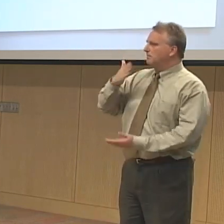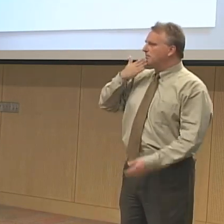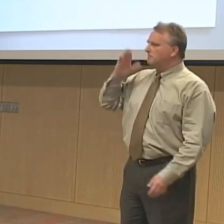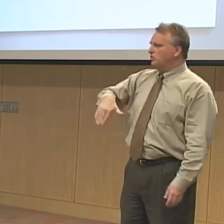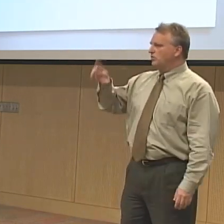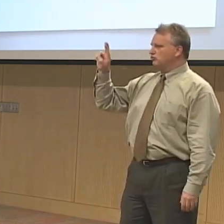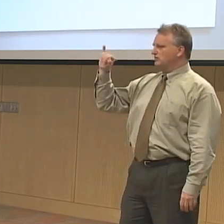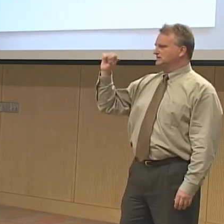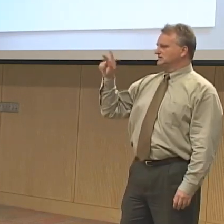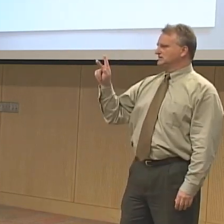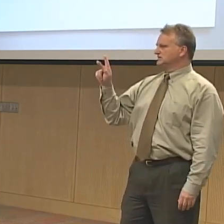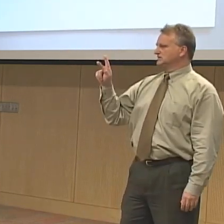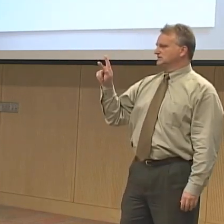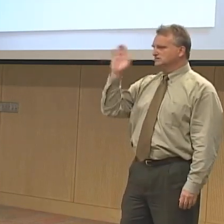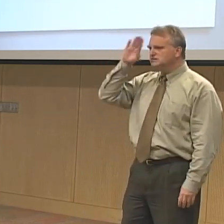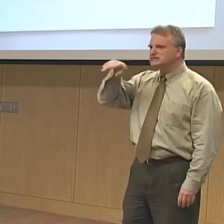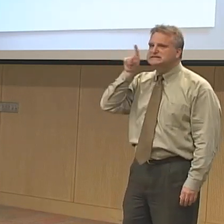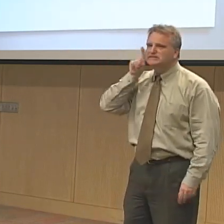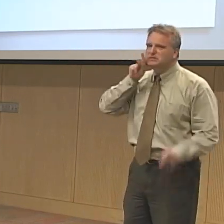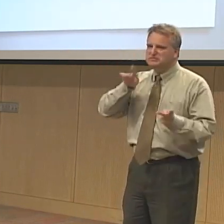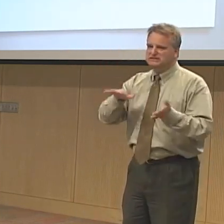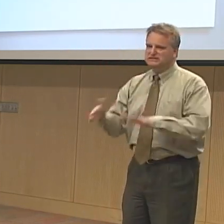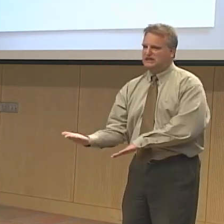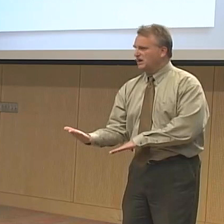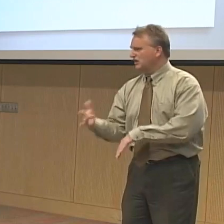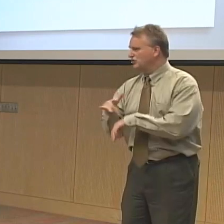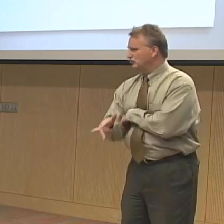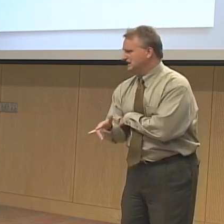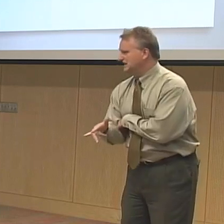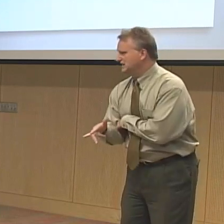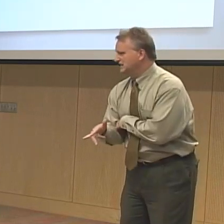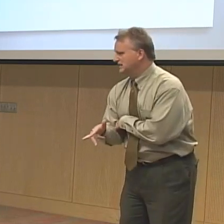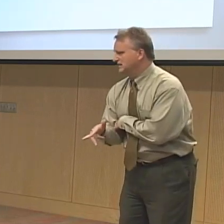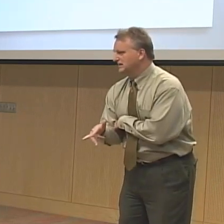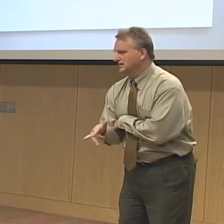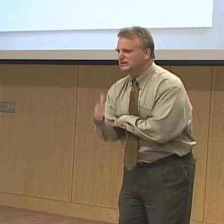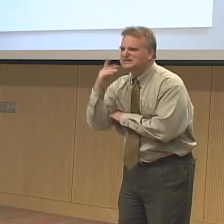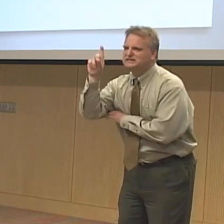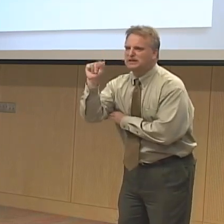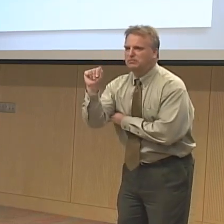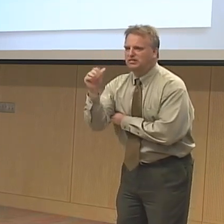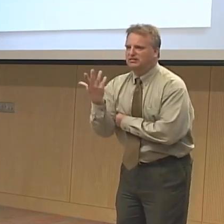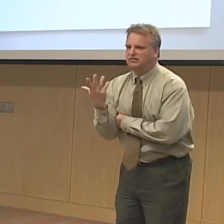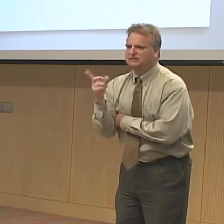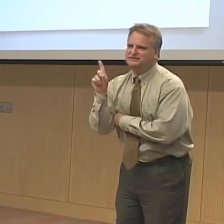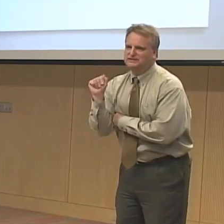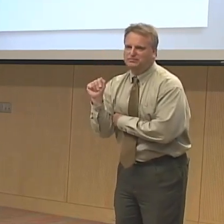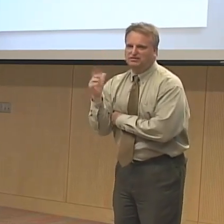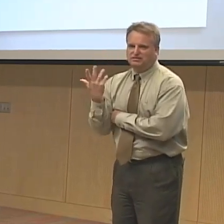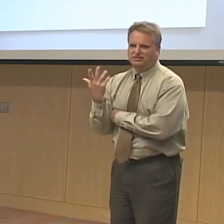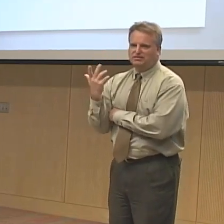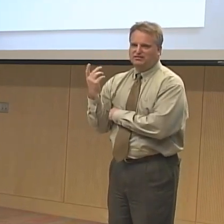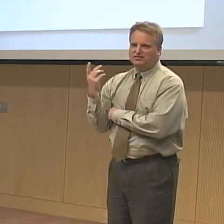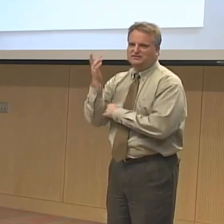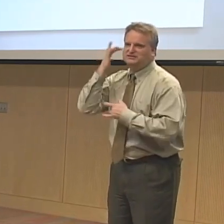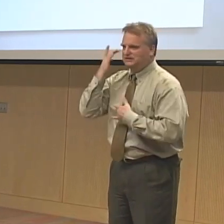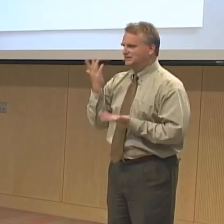The reason being is that insurance companies saw deaf people as a risk, that they died early, young, because of their